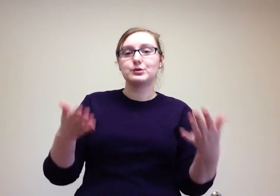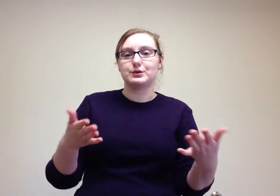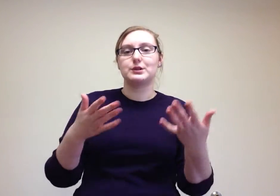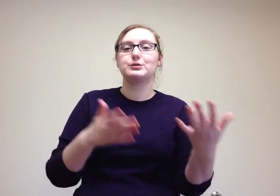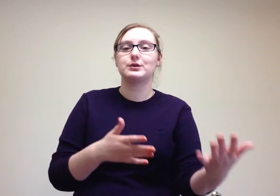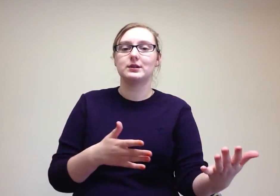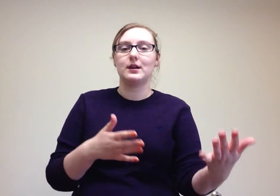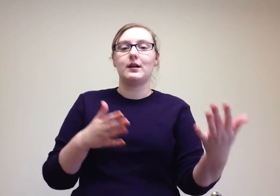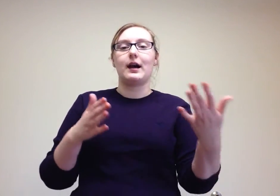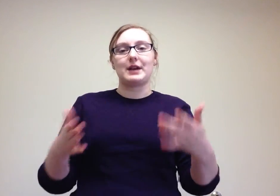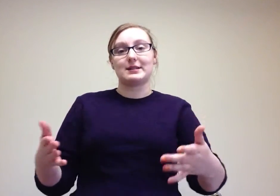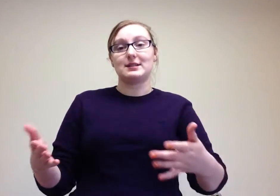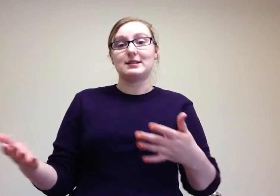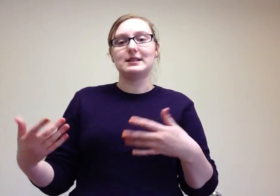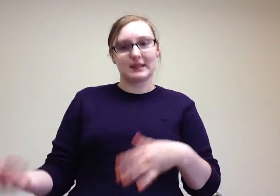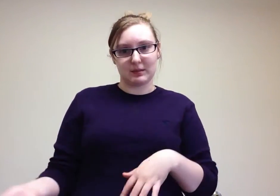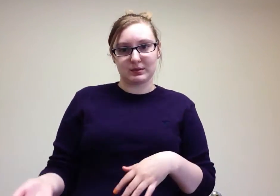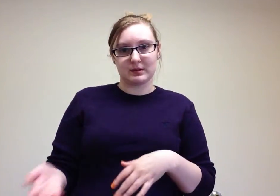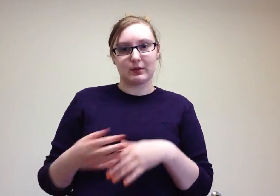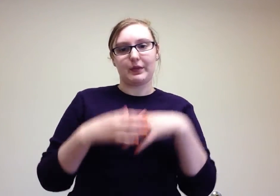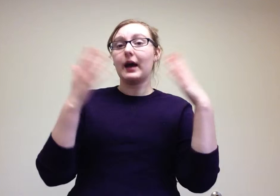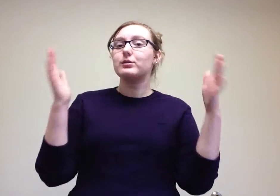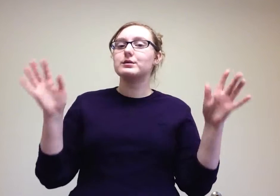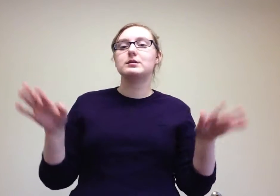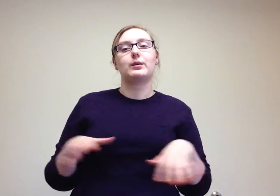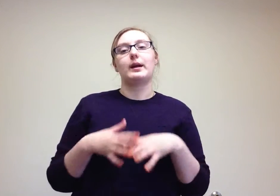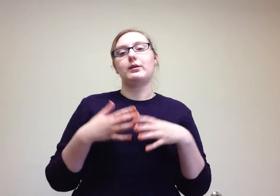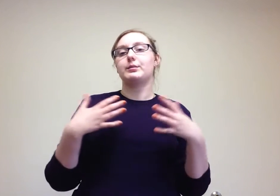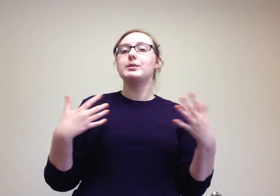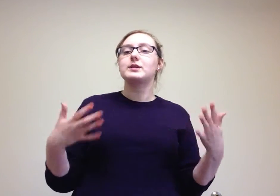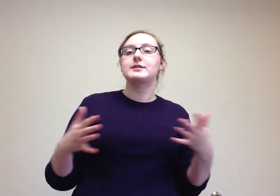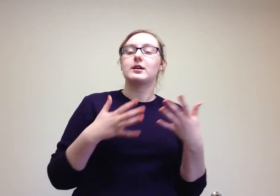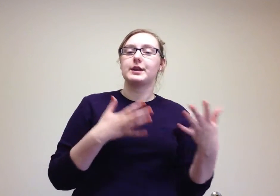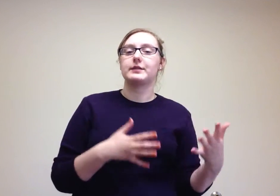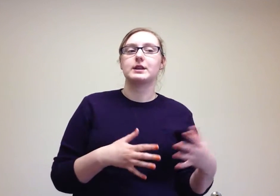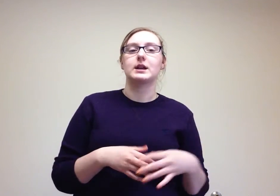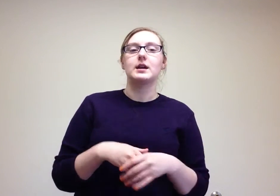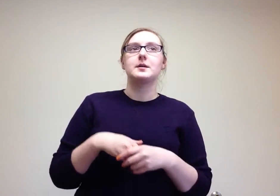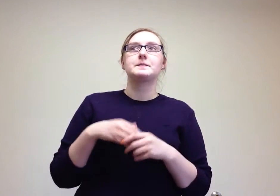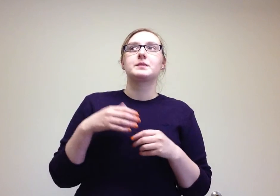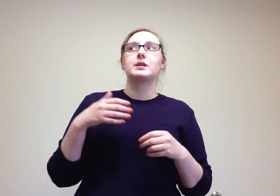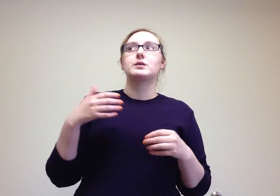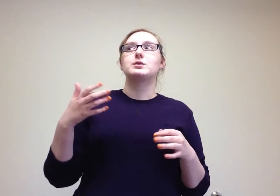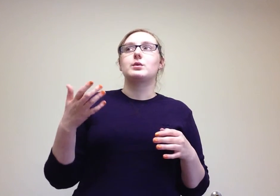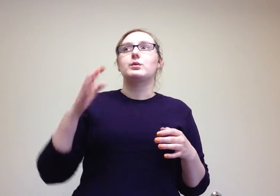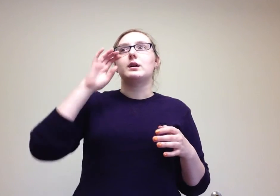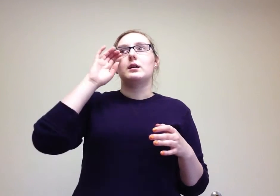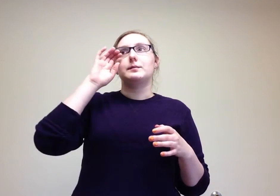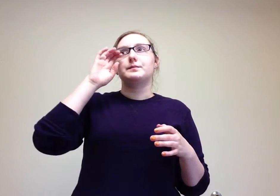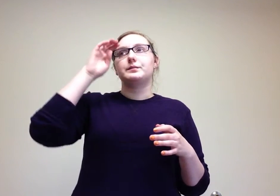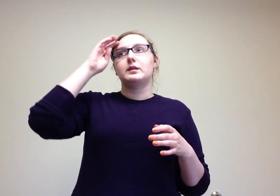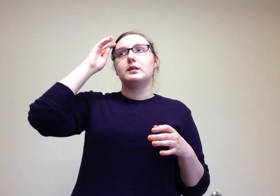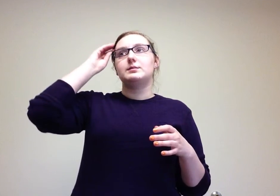Children have access to stamps around the house, around the post office, all that kind of thing. So these people